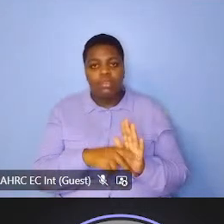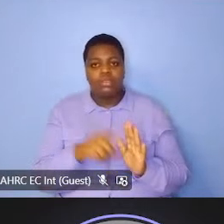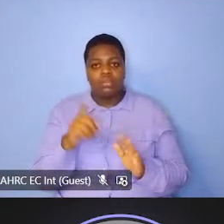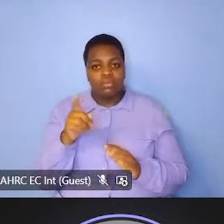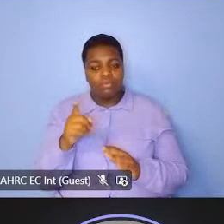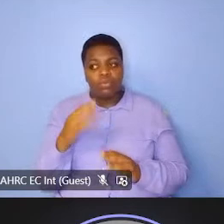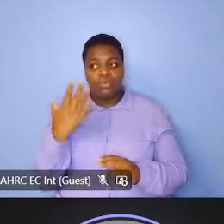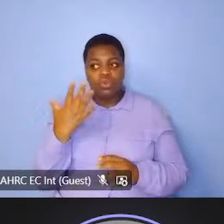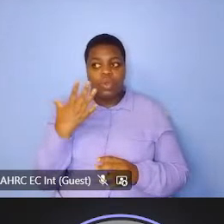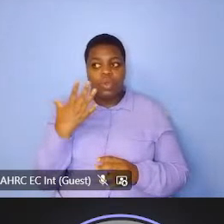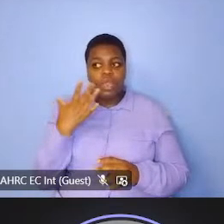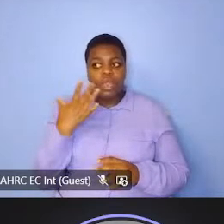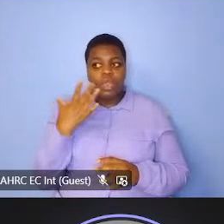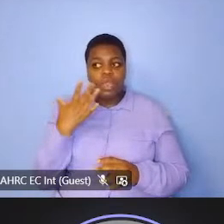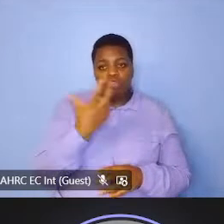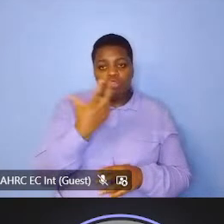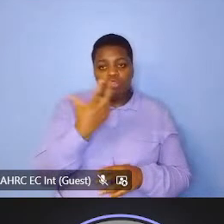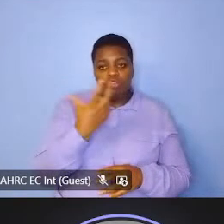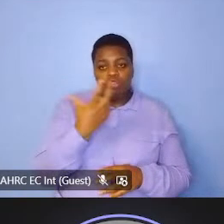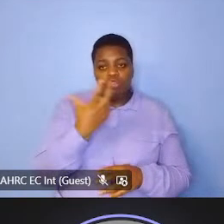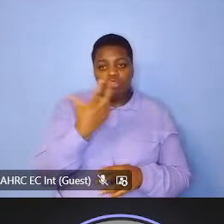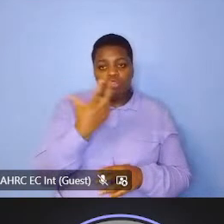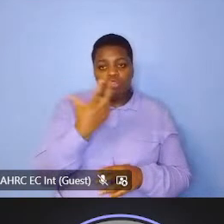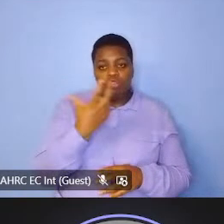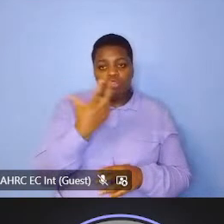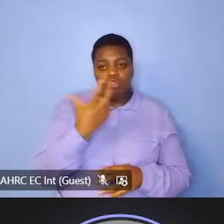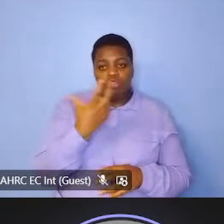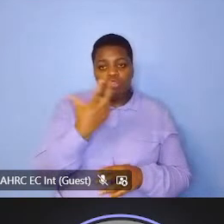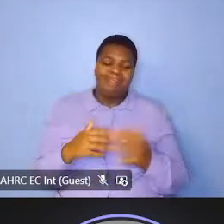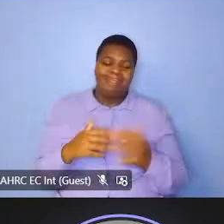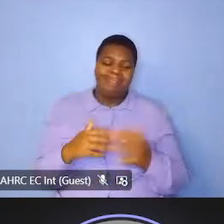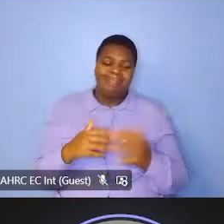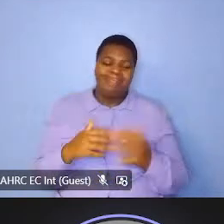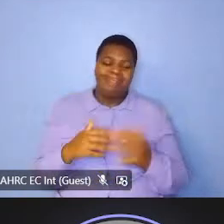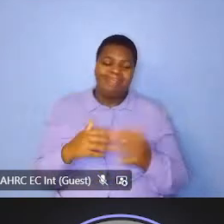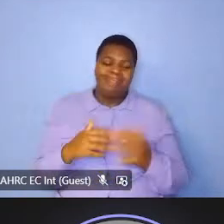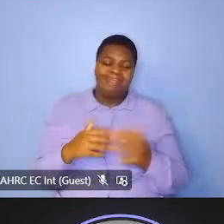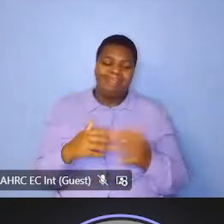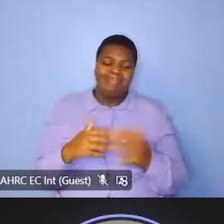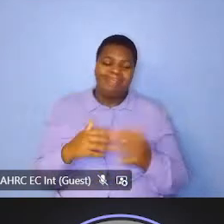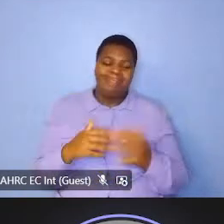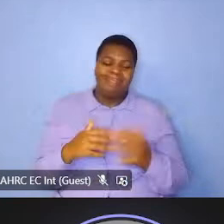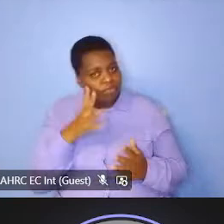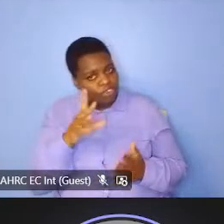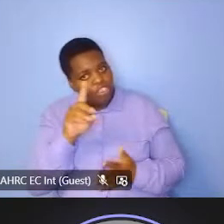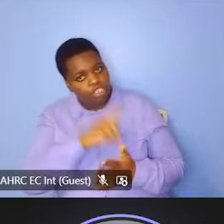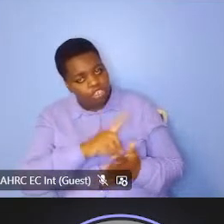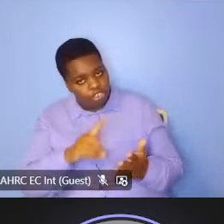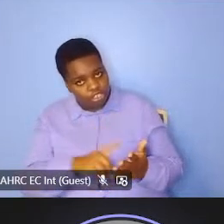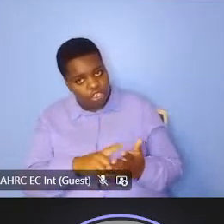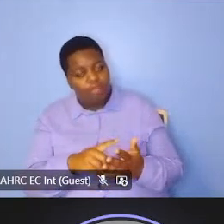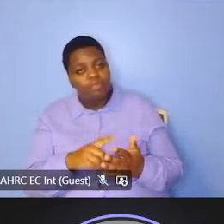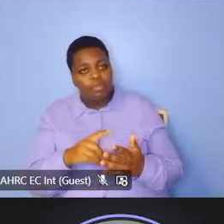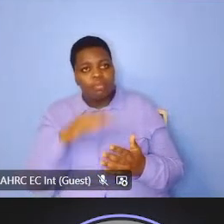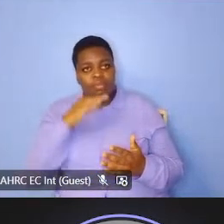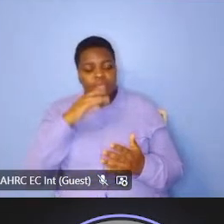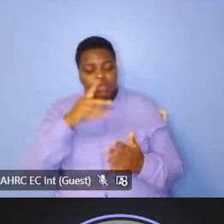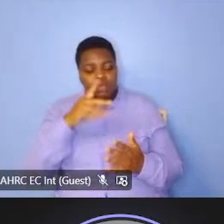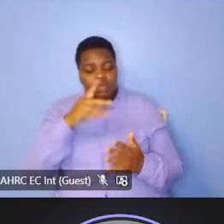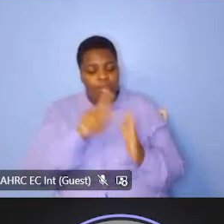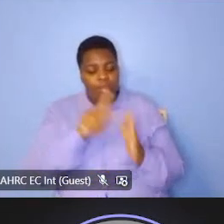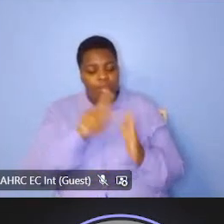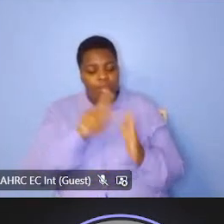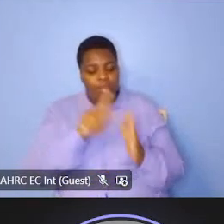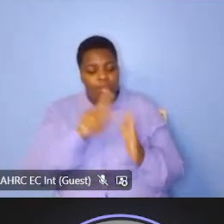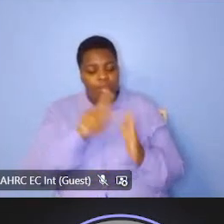in 2019. Despite that progressive move, we've seen the policy in draft form move from being a policy to